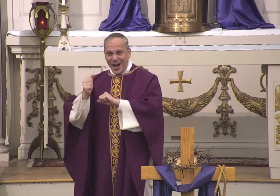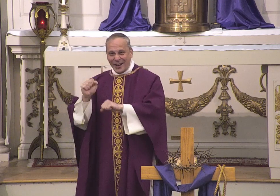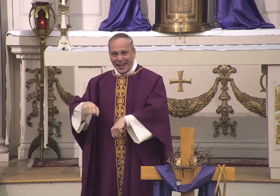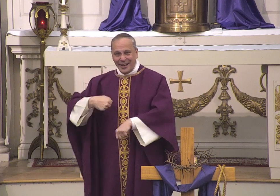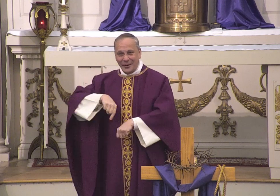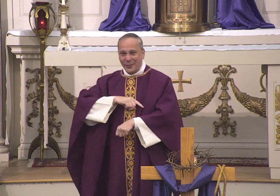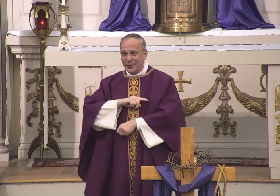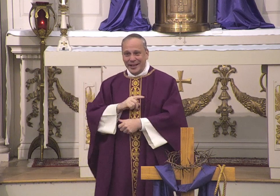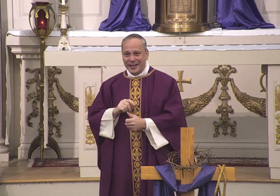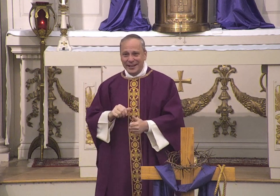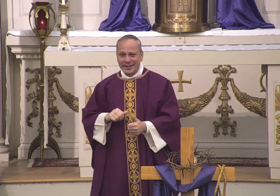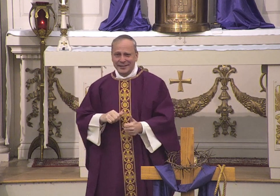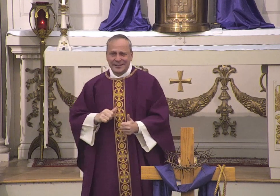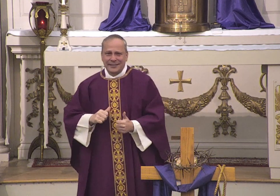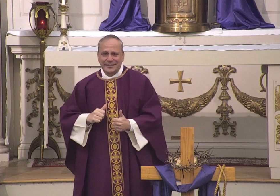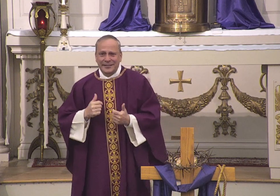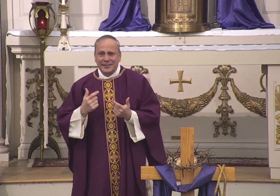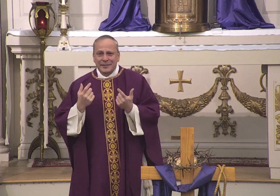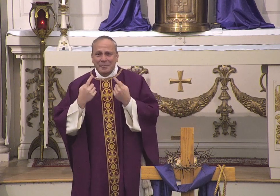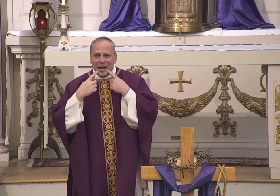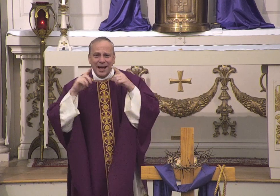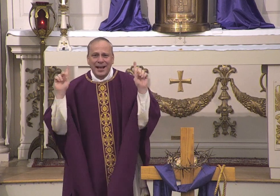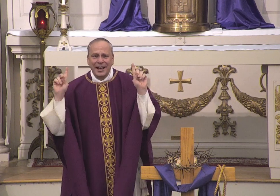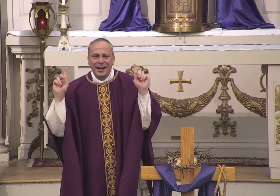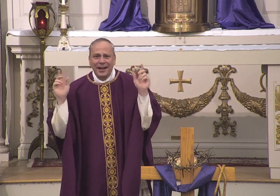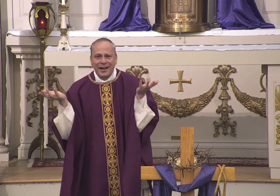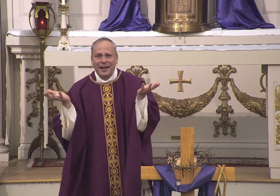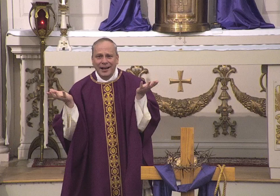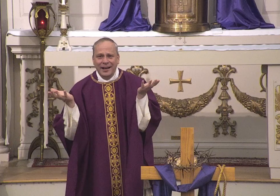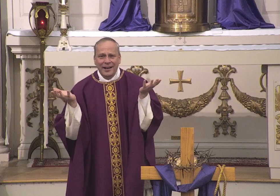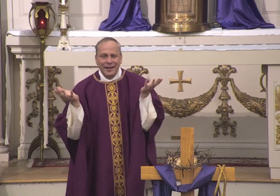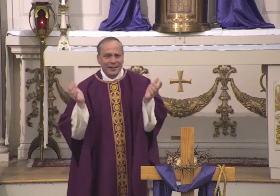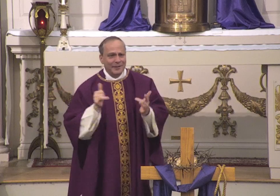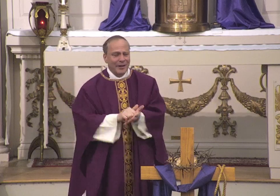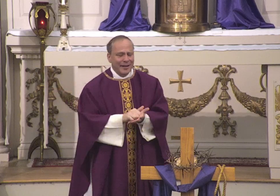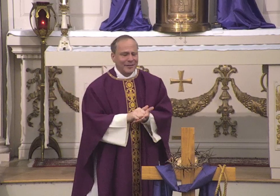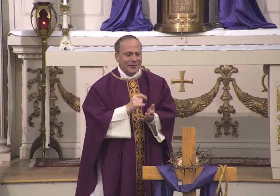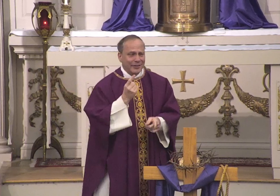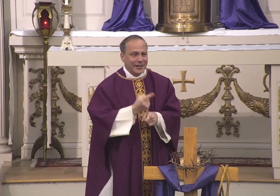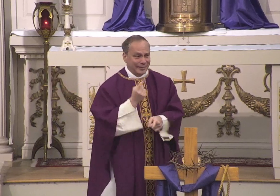That's so strict. How can we possibly fulfill that?